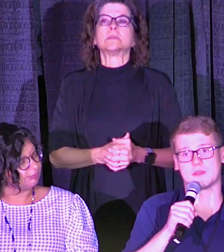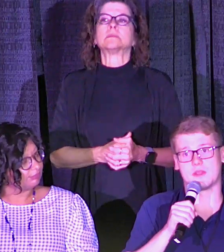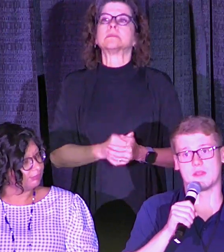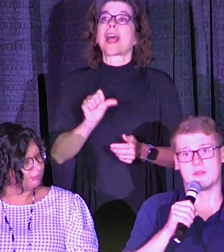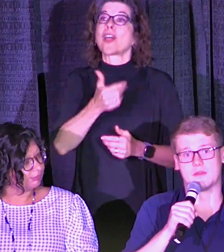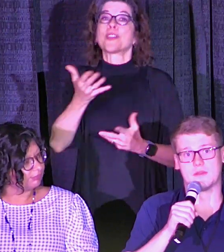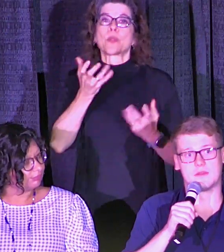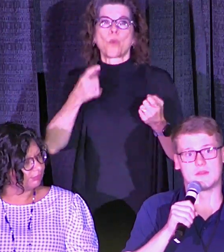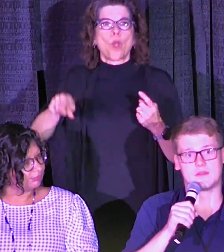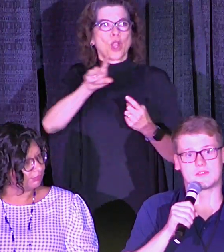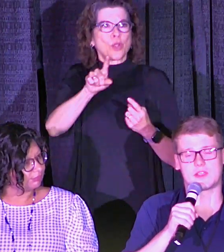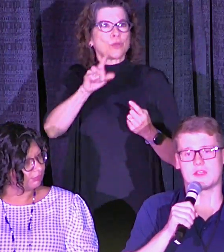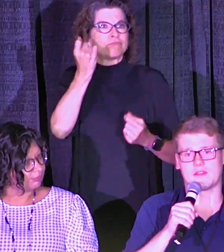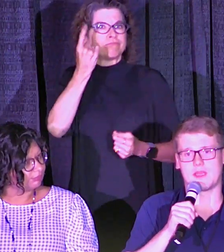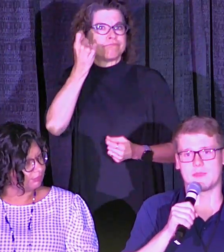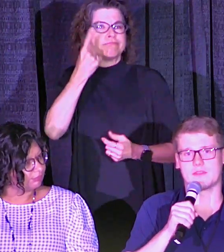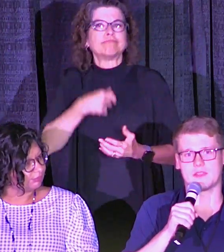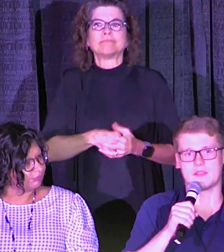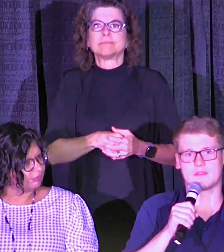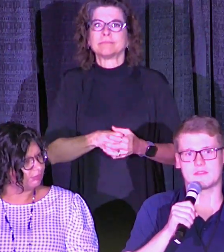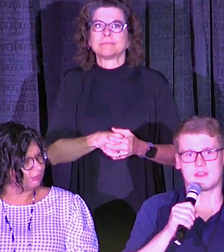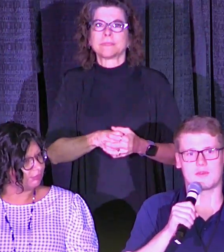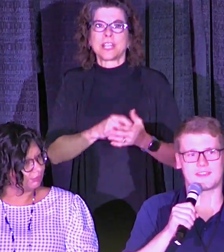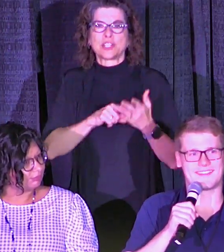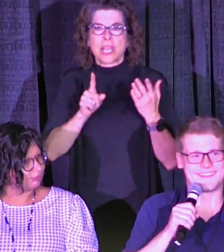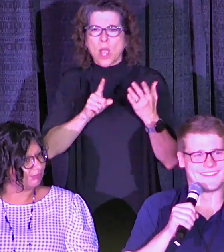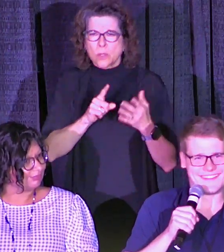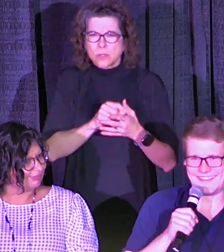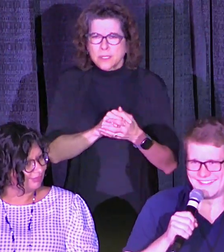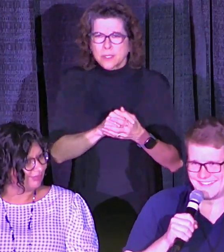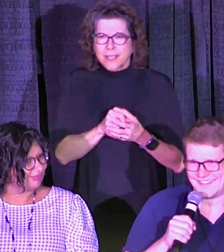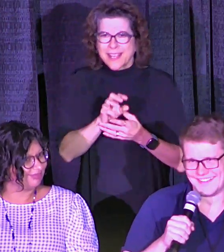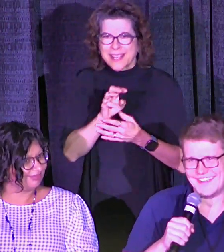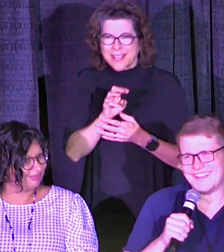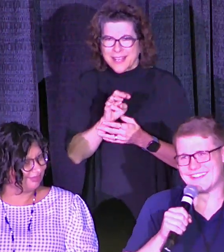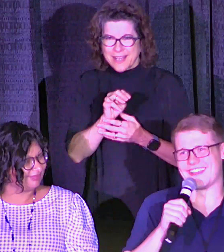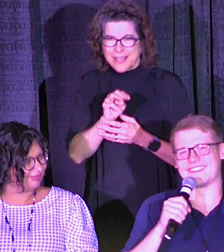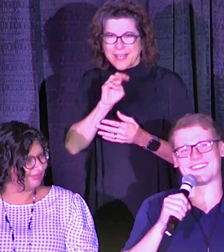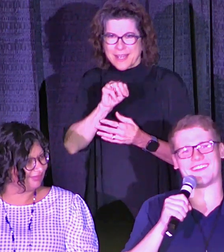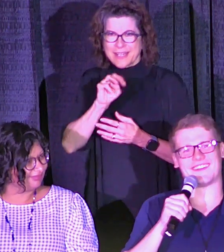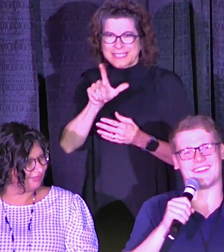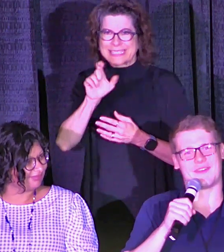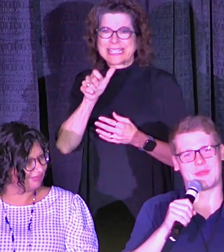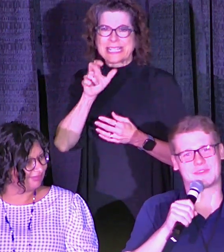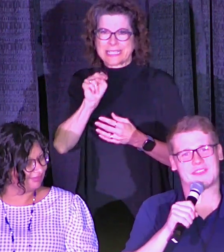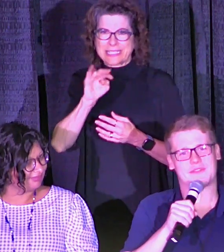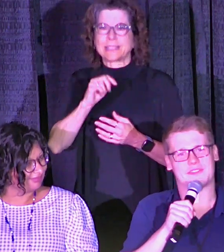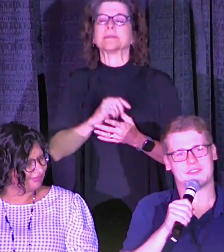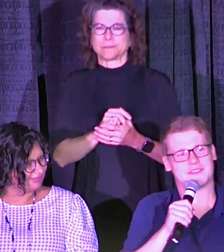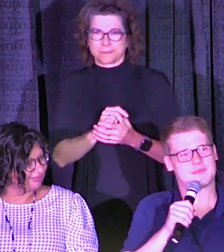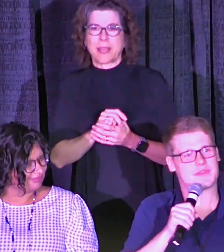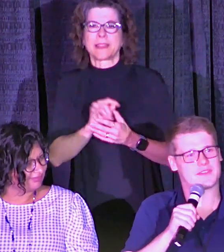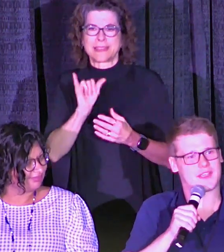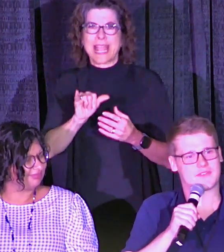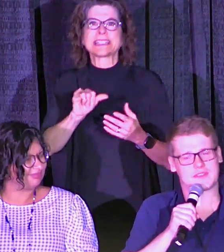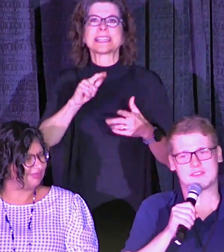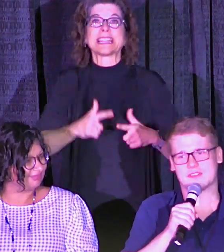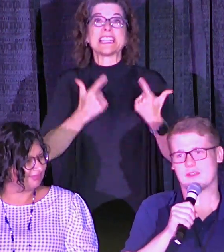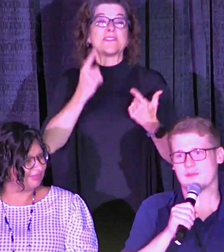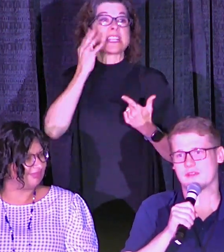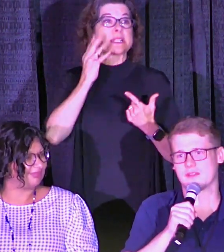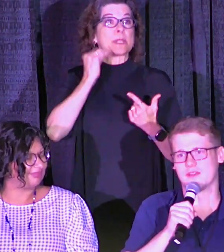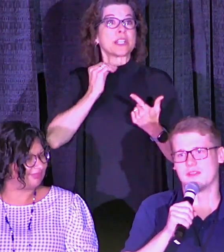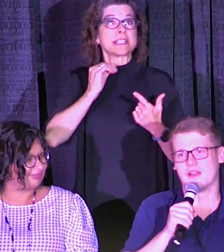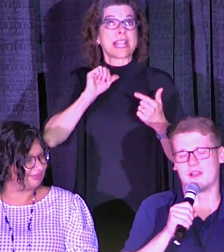is check out mnlean.org. That's our website for the Lived Experience